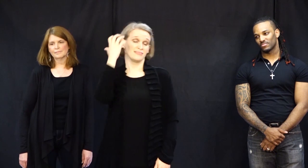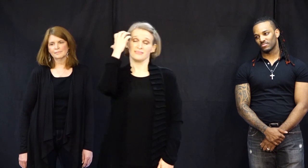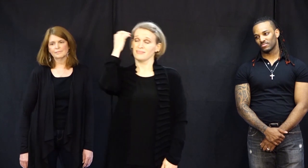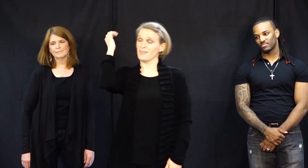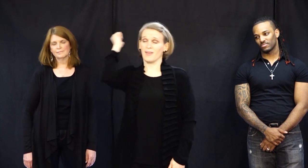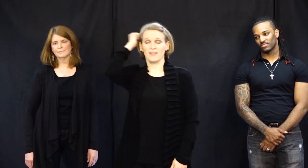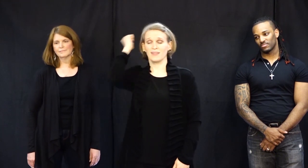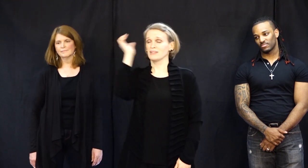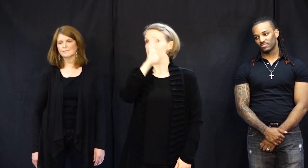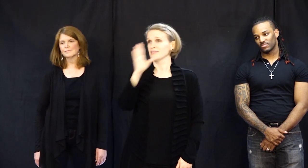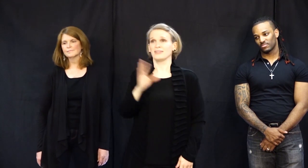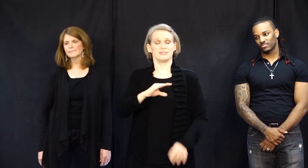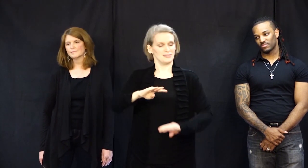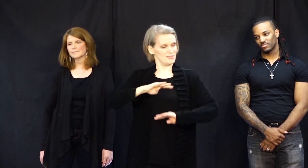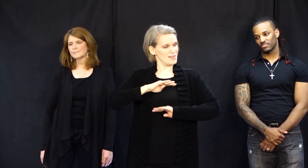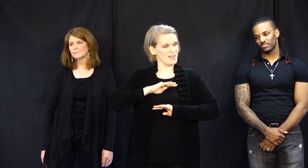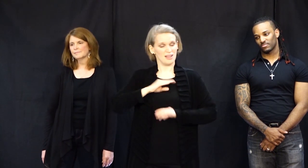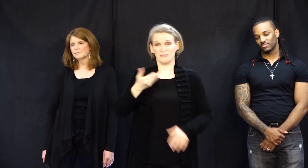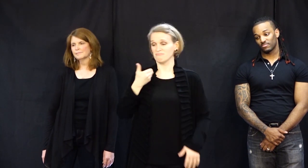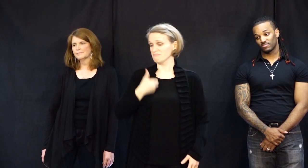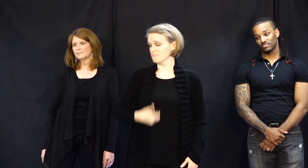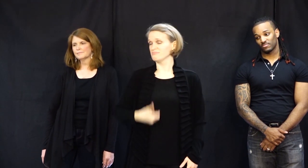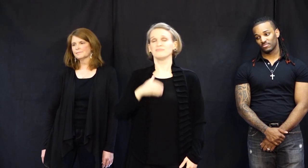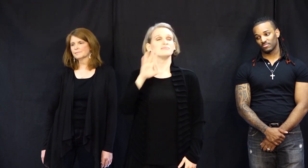he will never be satisfied. I will never be